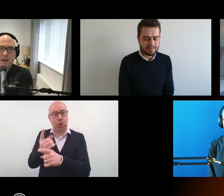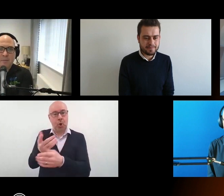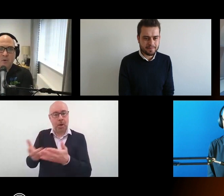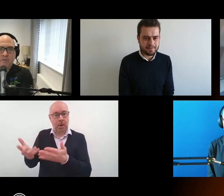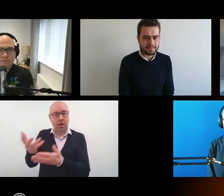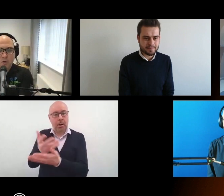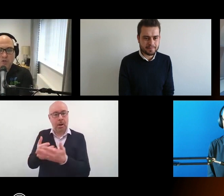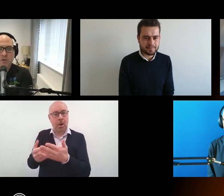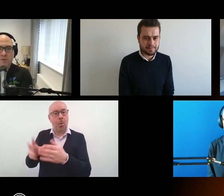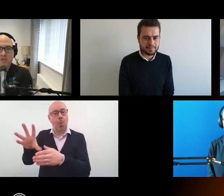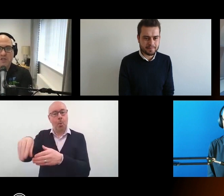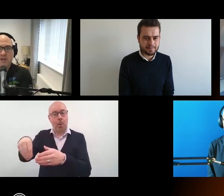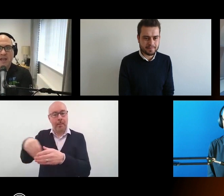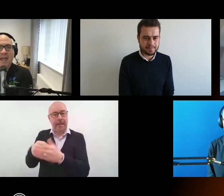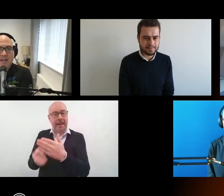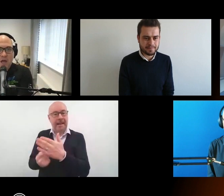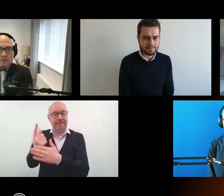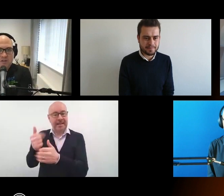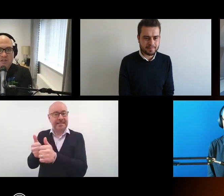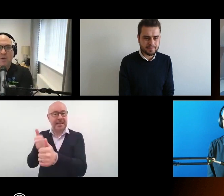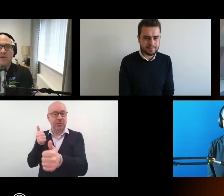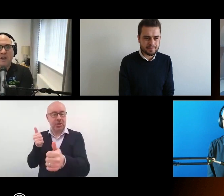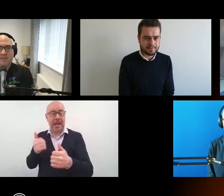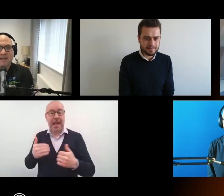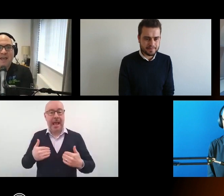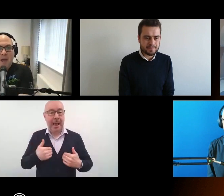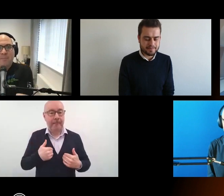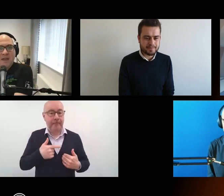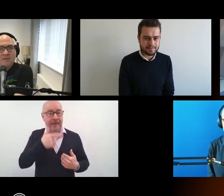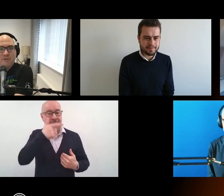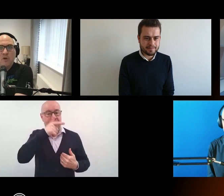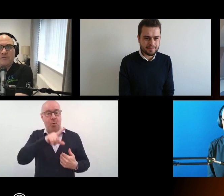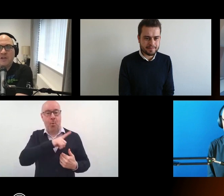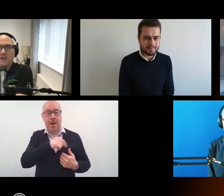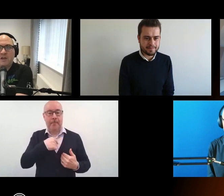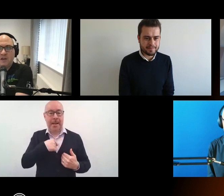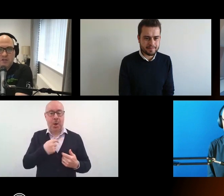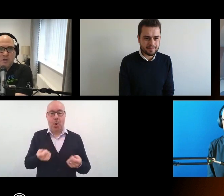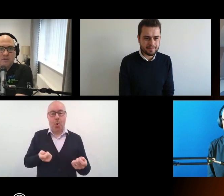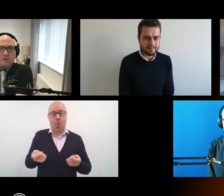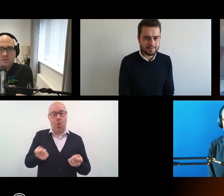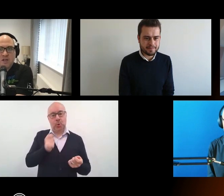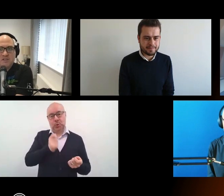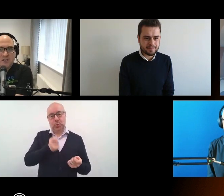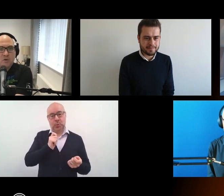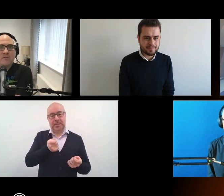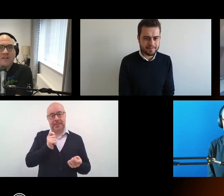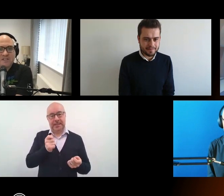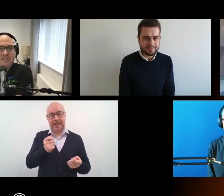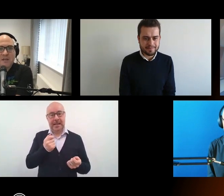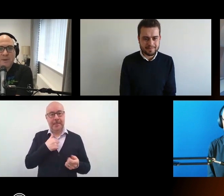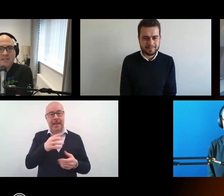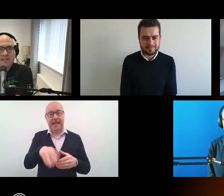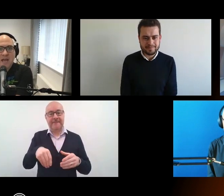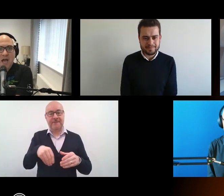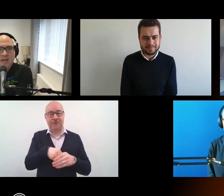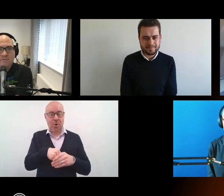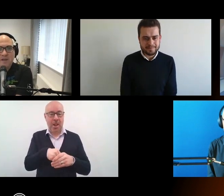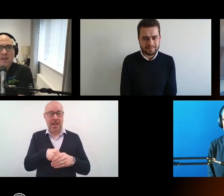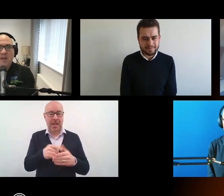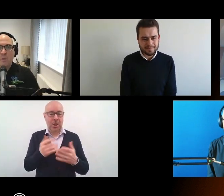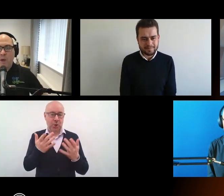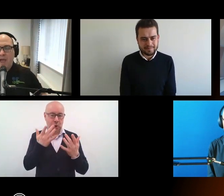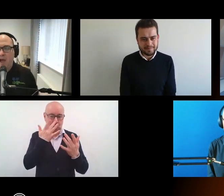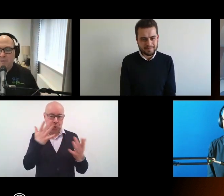maybe a more of a fortunate position, A, in hosting this podcast and being involved in a show that launched last year called Event Sustainability